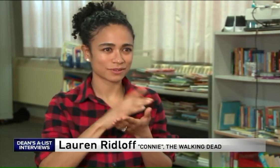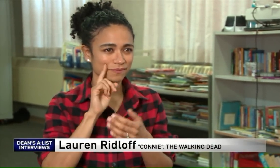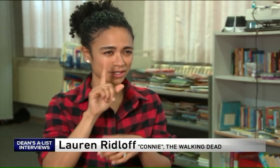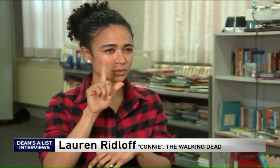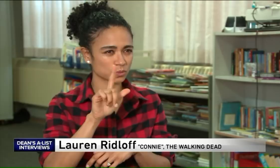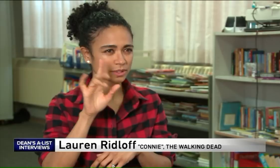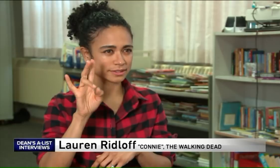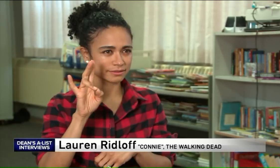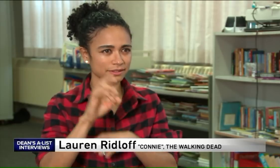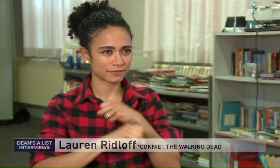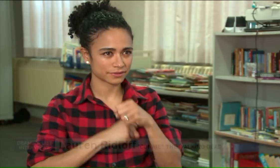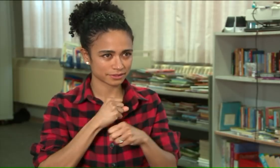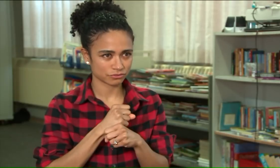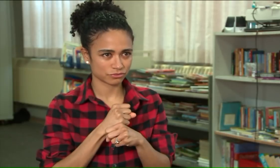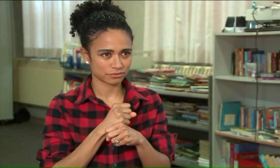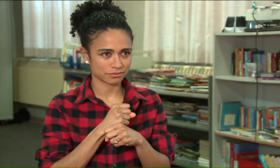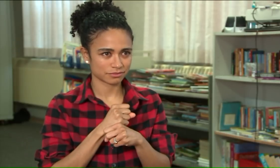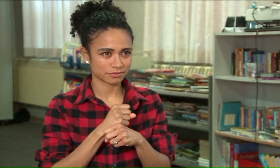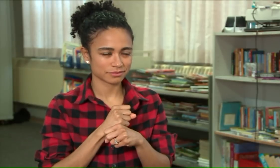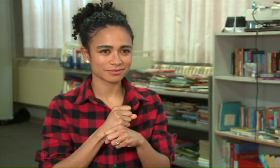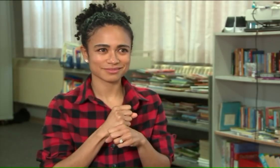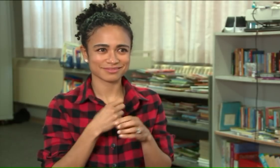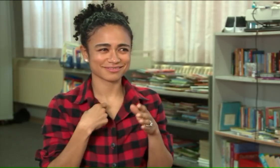been here at this school for 27 years.